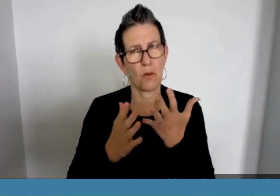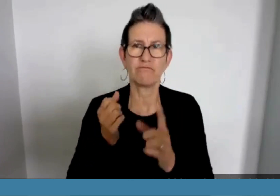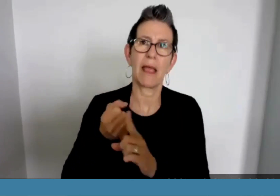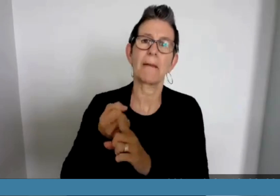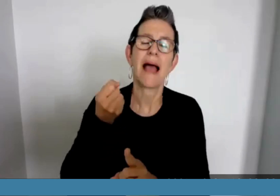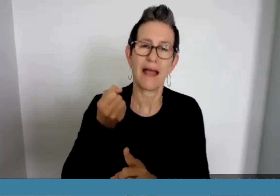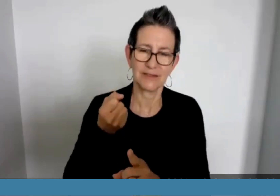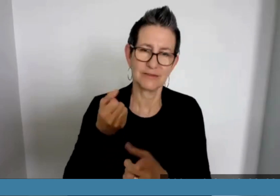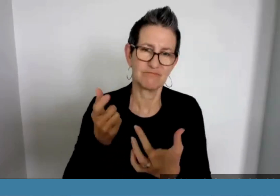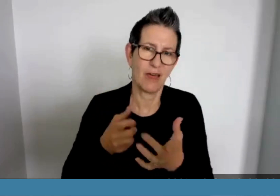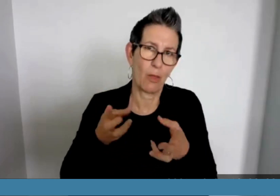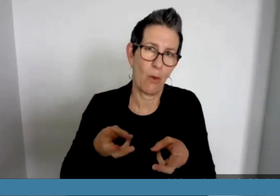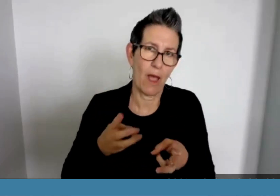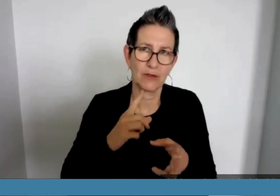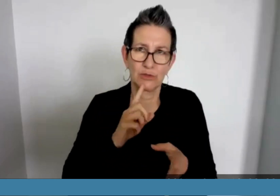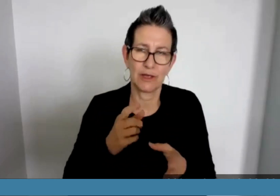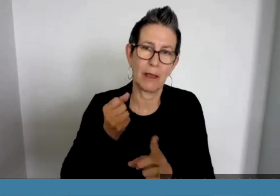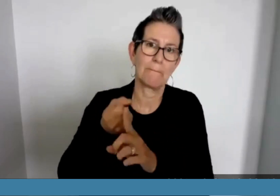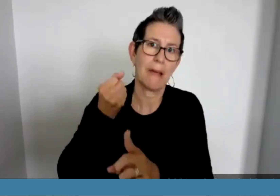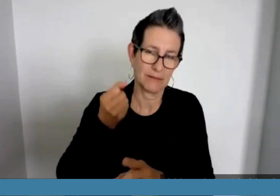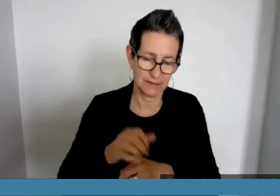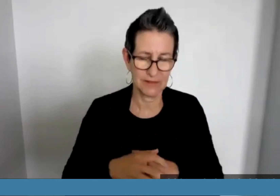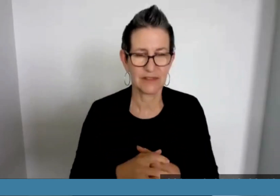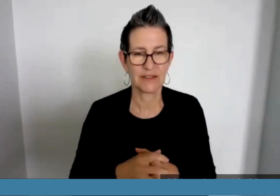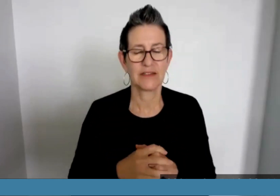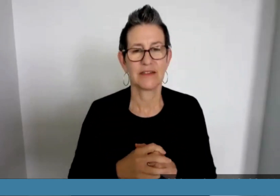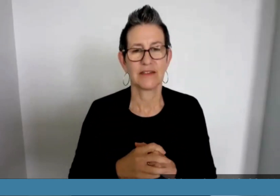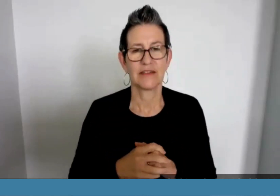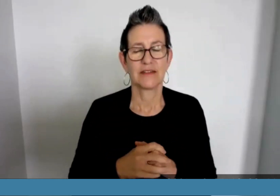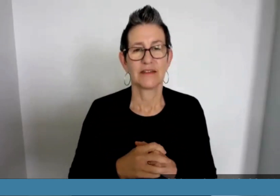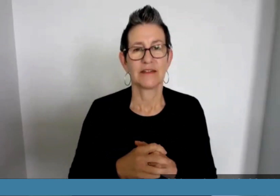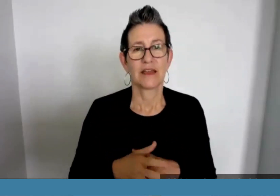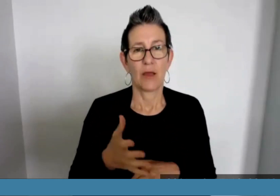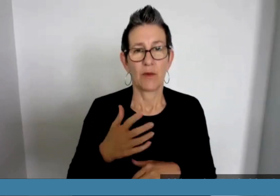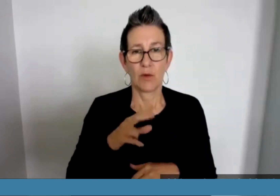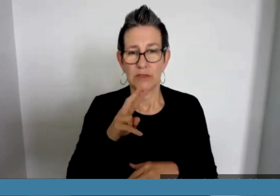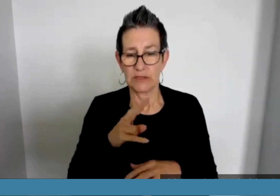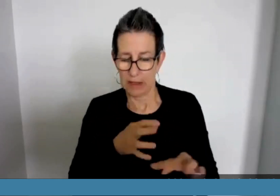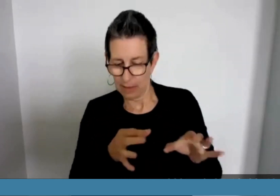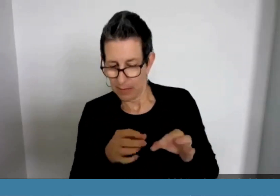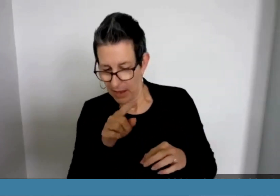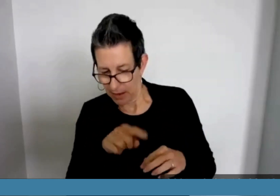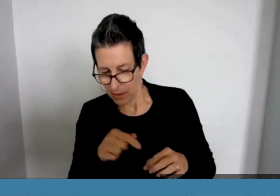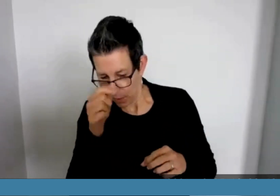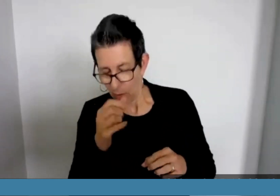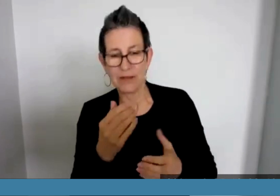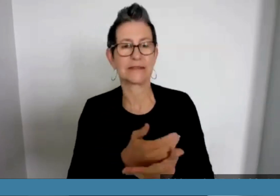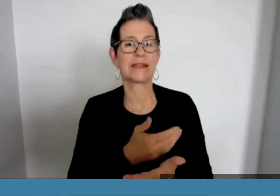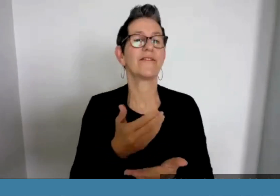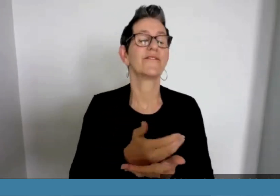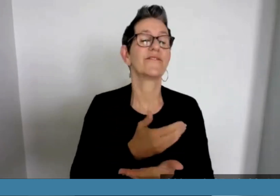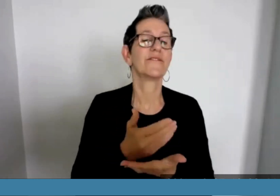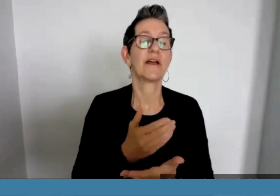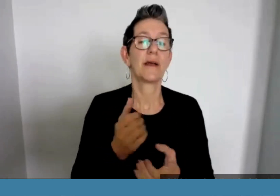another way of framing it. And we're looking for plans to keep people safe and to make participation